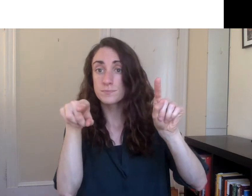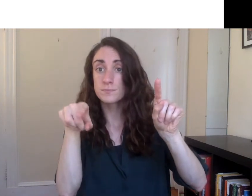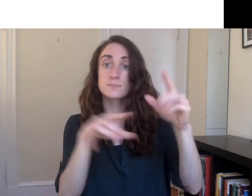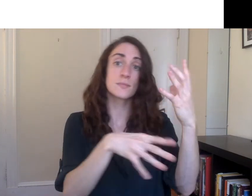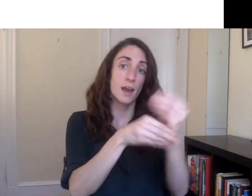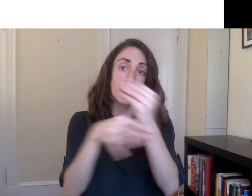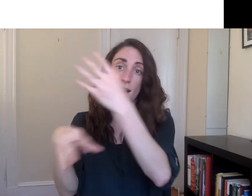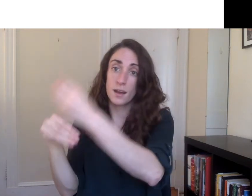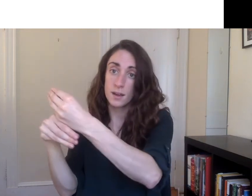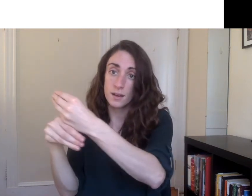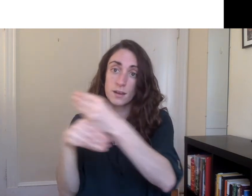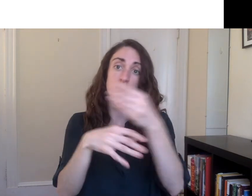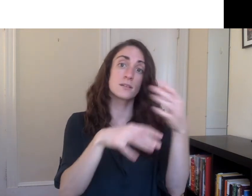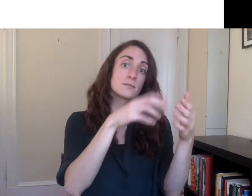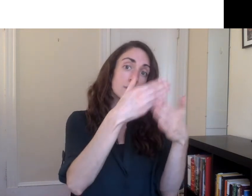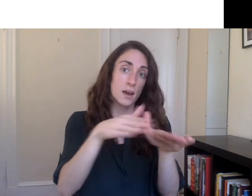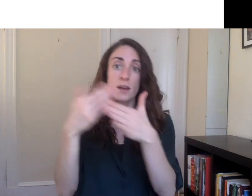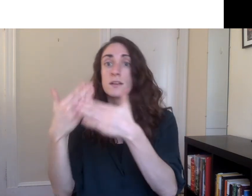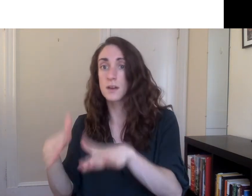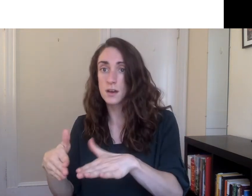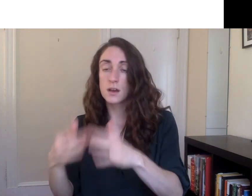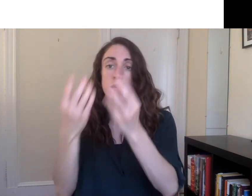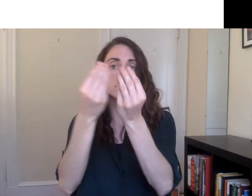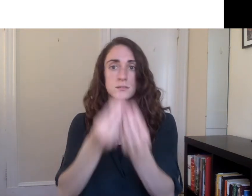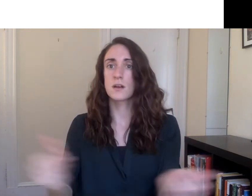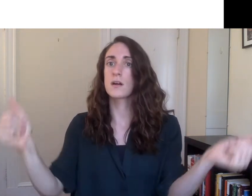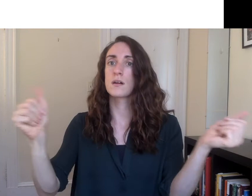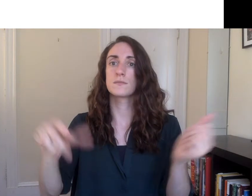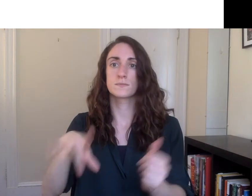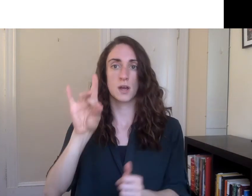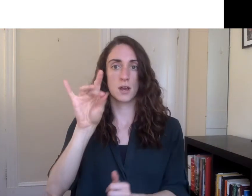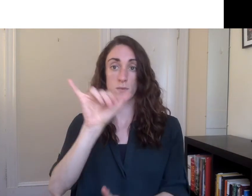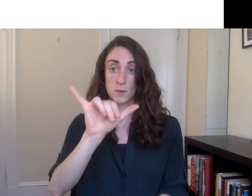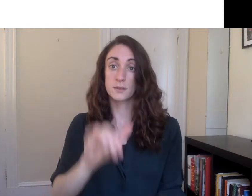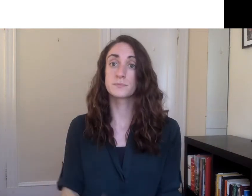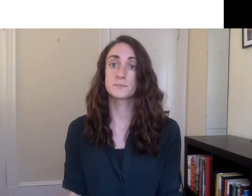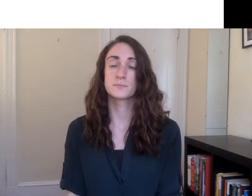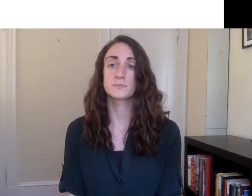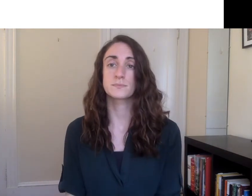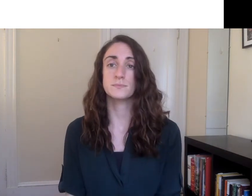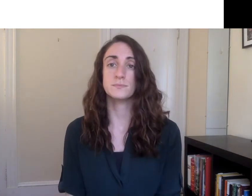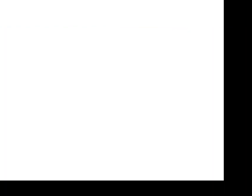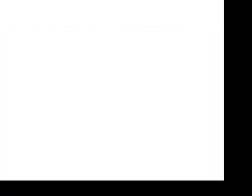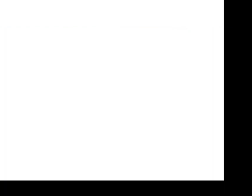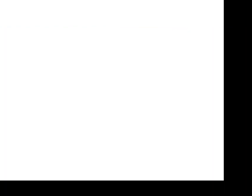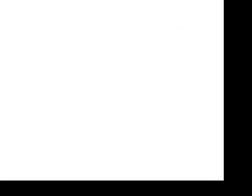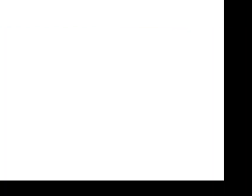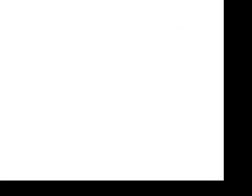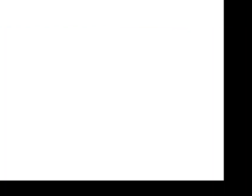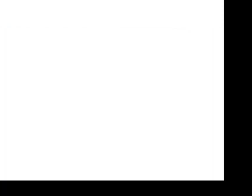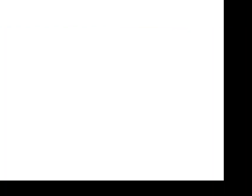like distribution and doing the same operation to both sides of the equation to solve for y.